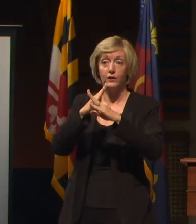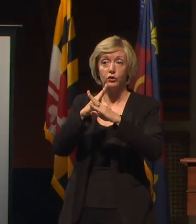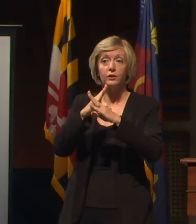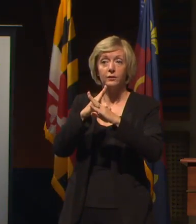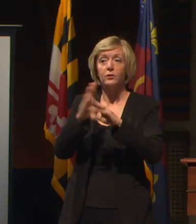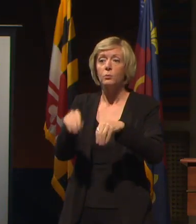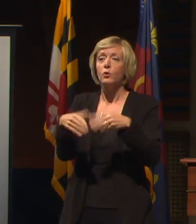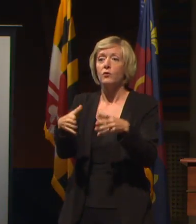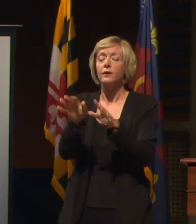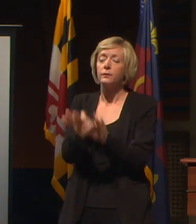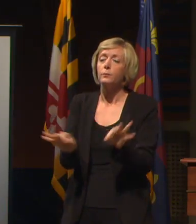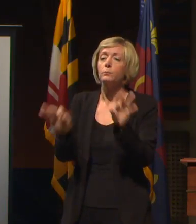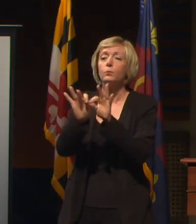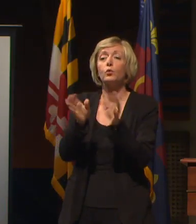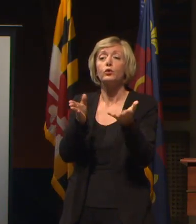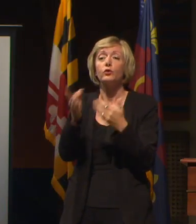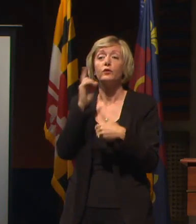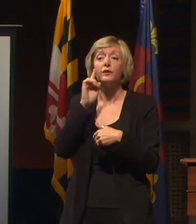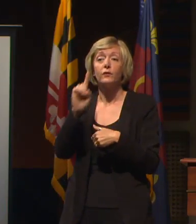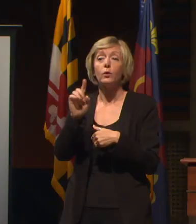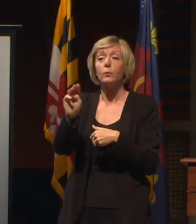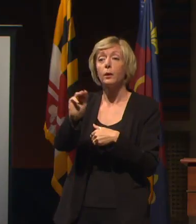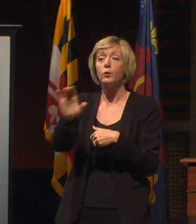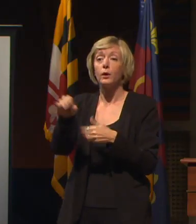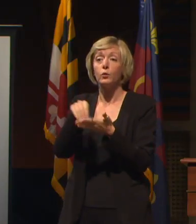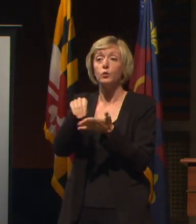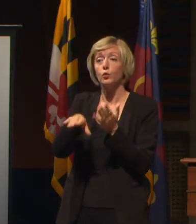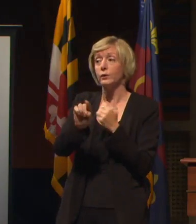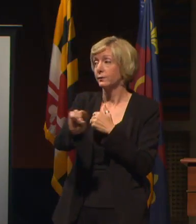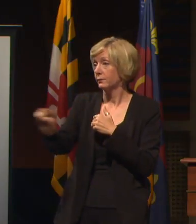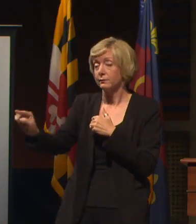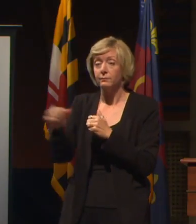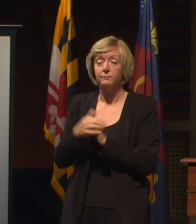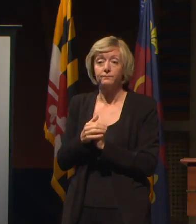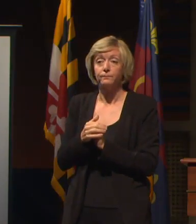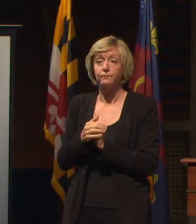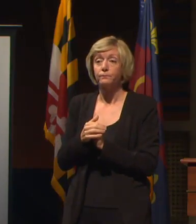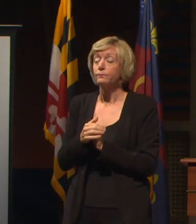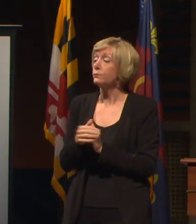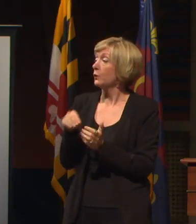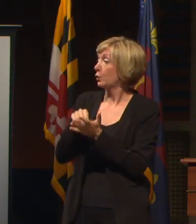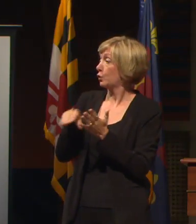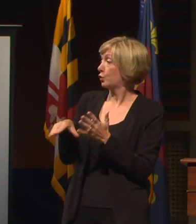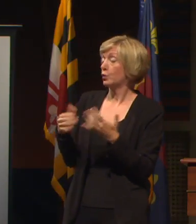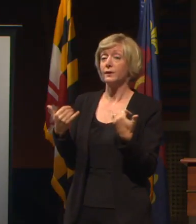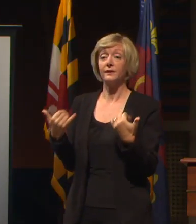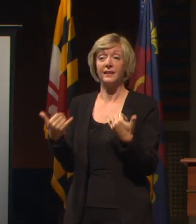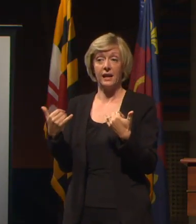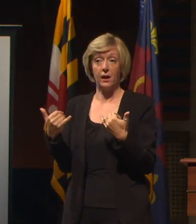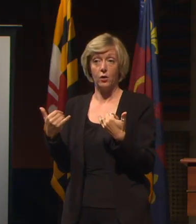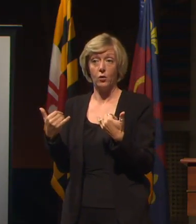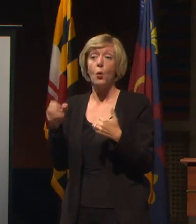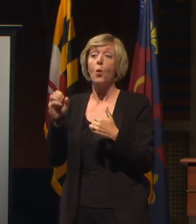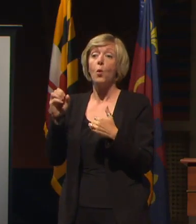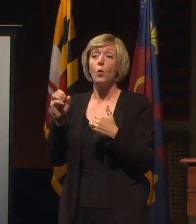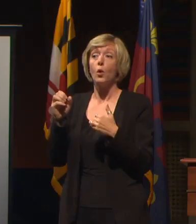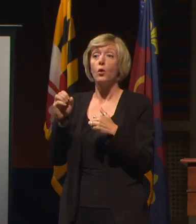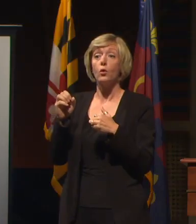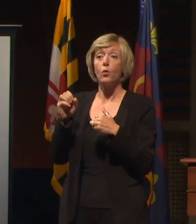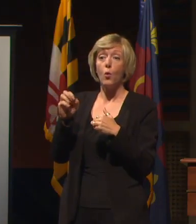providing critical service to our Montgomery County students. Students currently enrolled in or have dropped out